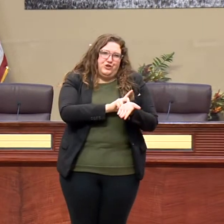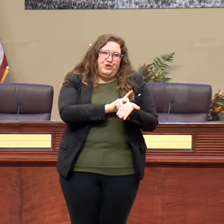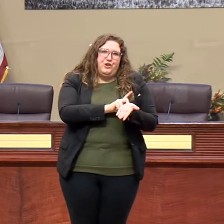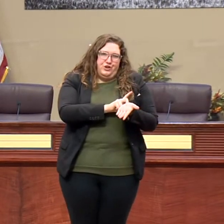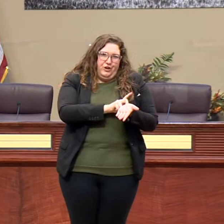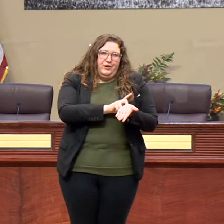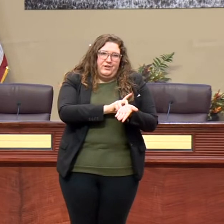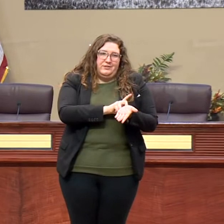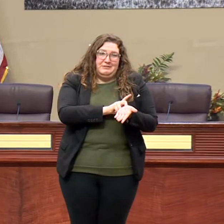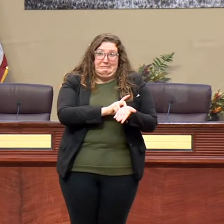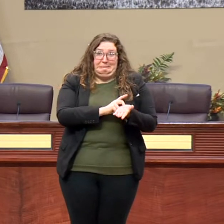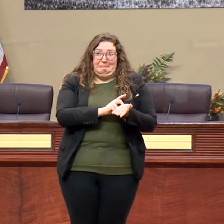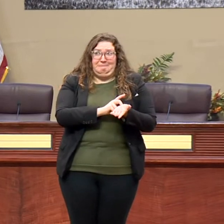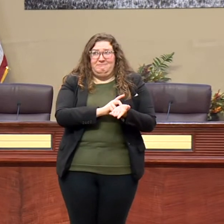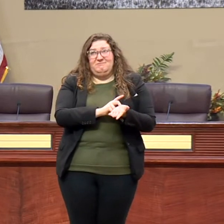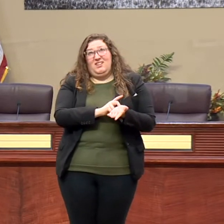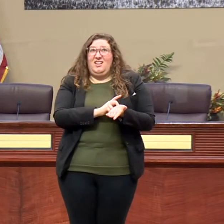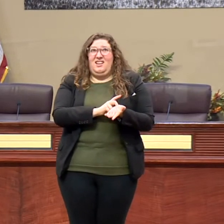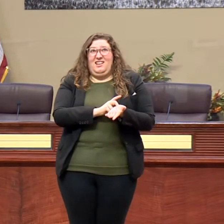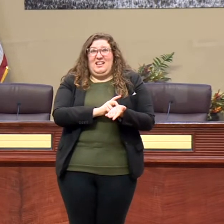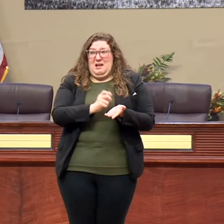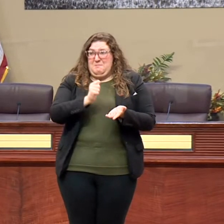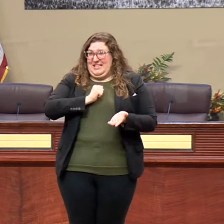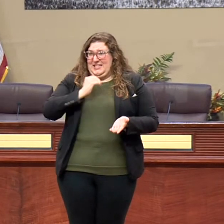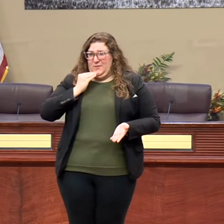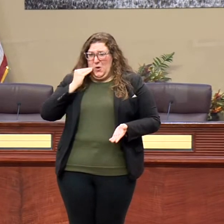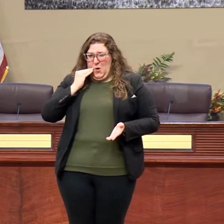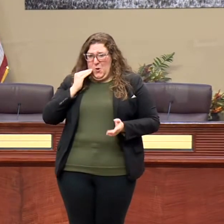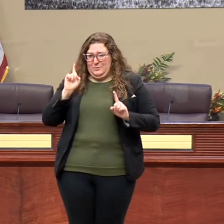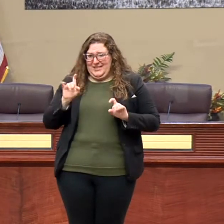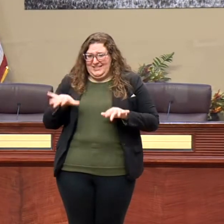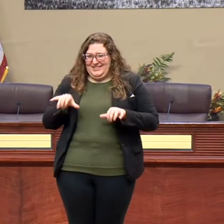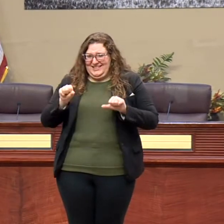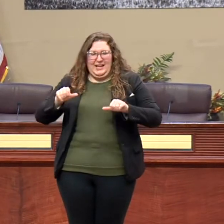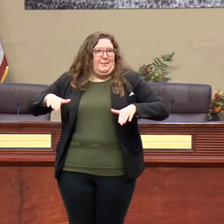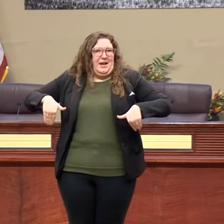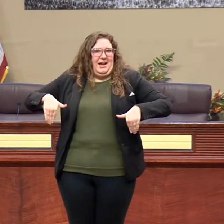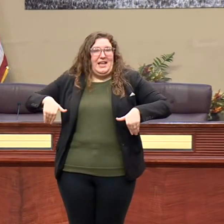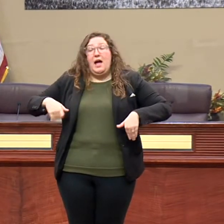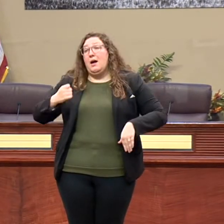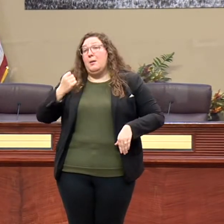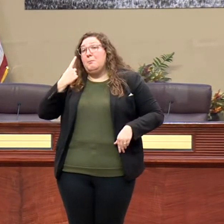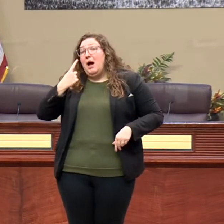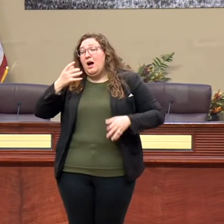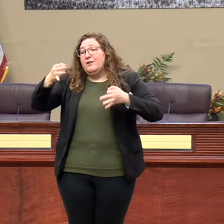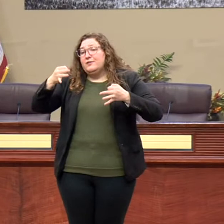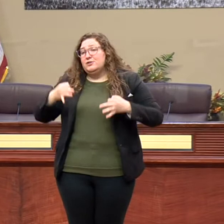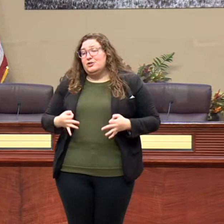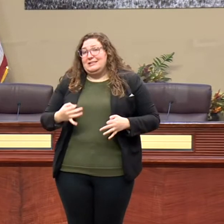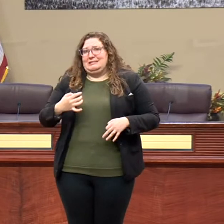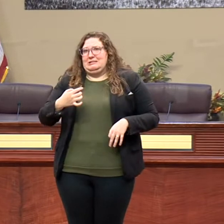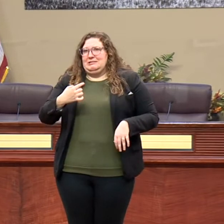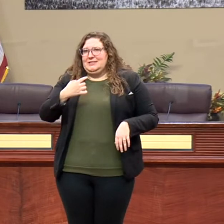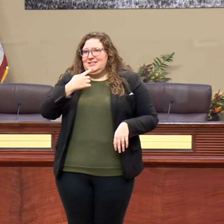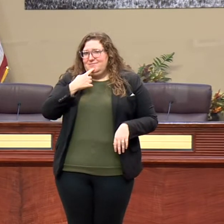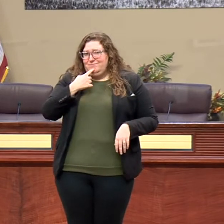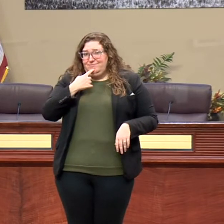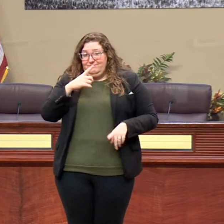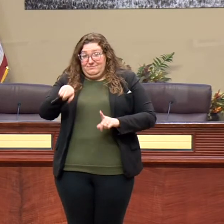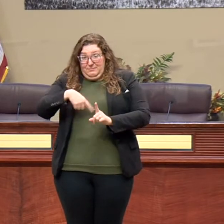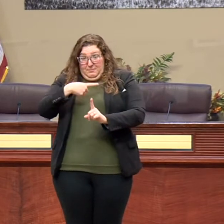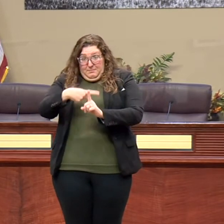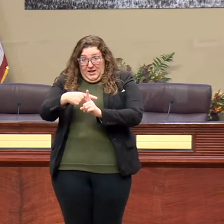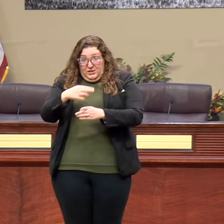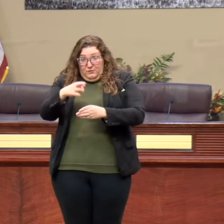haven't taken a home test myself, but I'm fairly certain in the instructions is, especially if you have a positive or if you have concerns about your health, is to consult with a